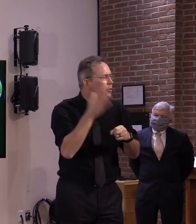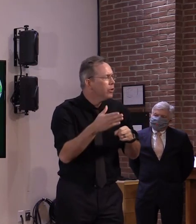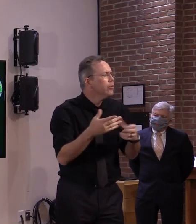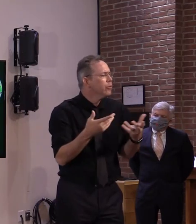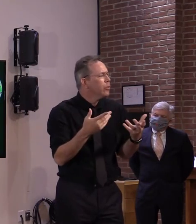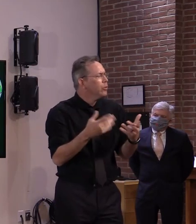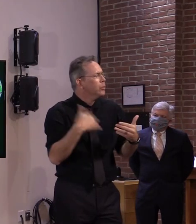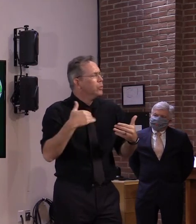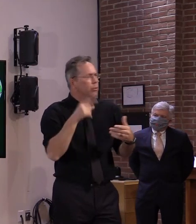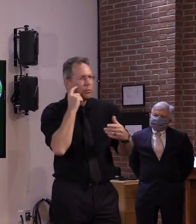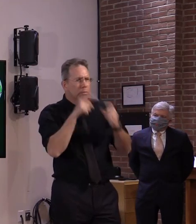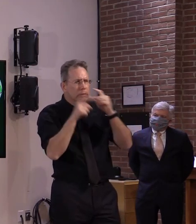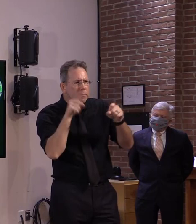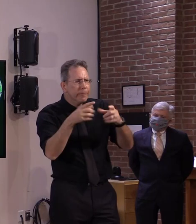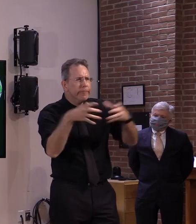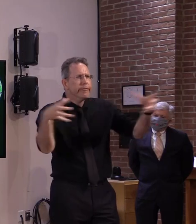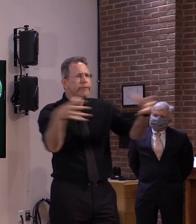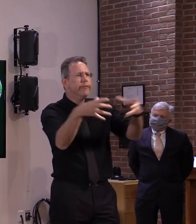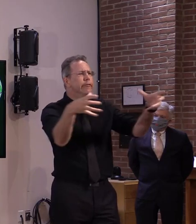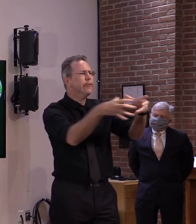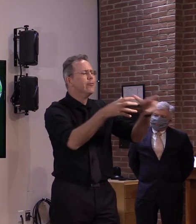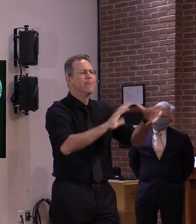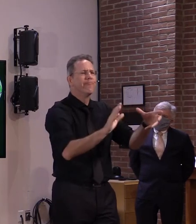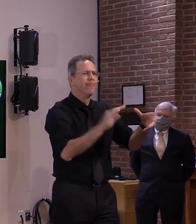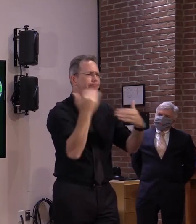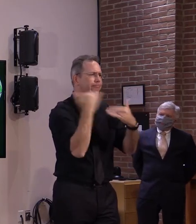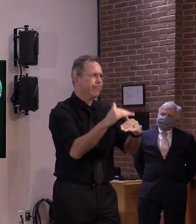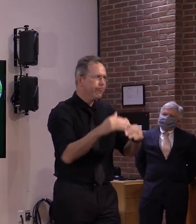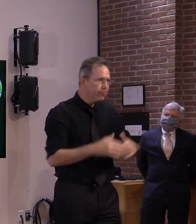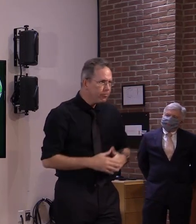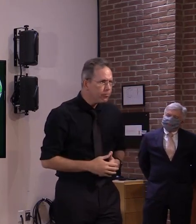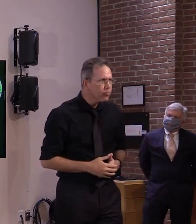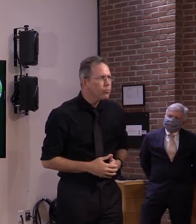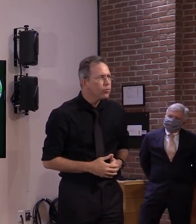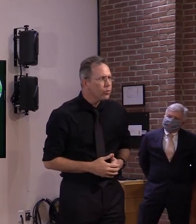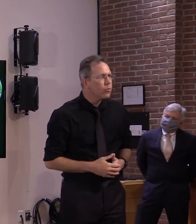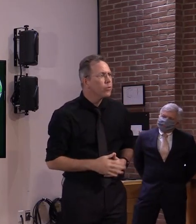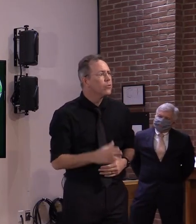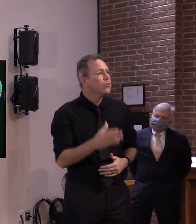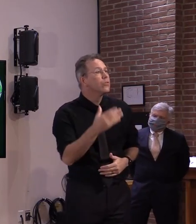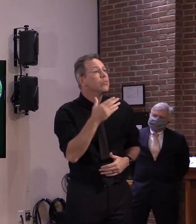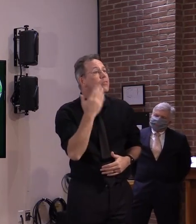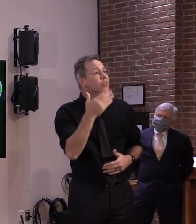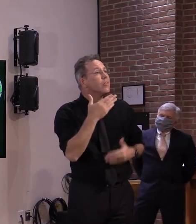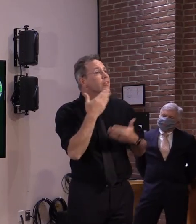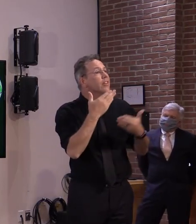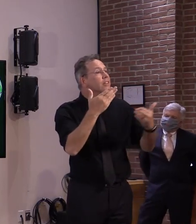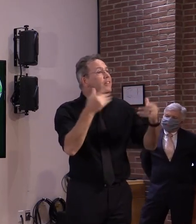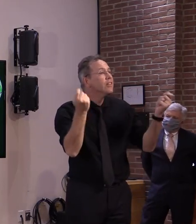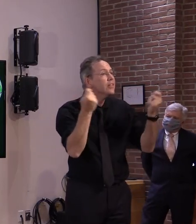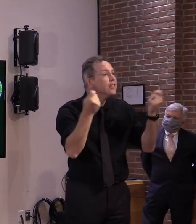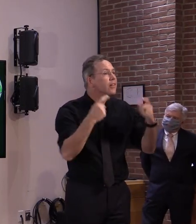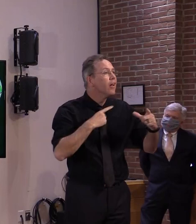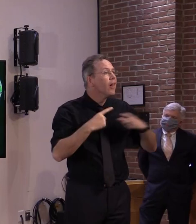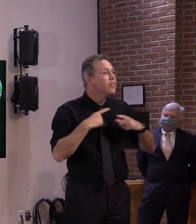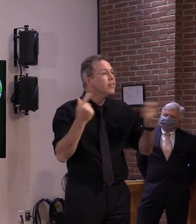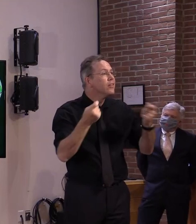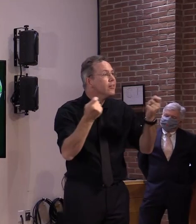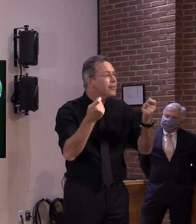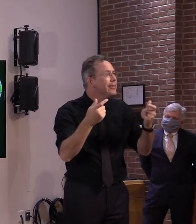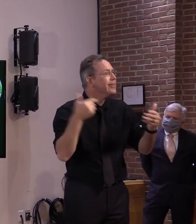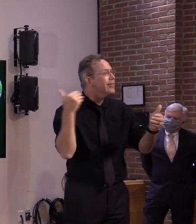socializing. As we enter the holiday season, we all have to make very hard decisions about if and how to